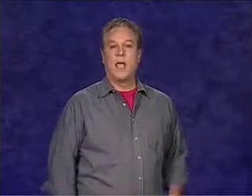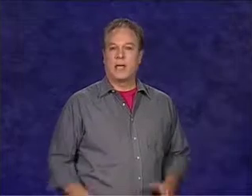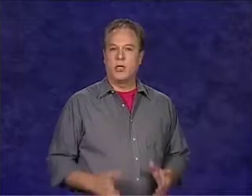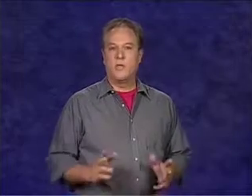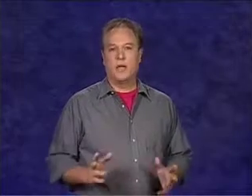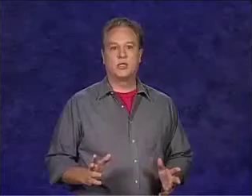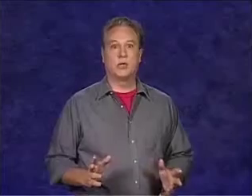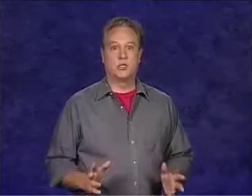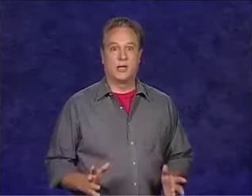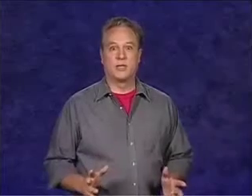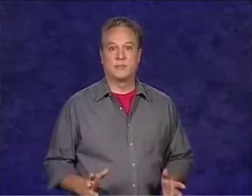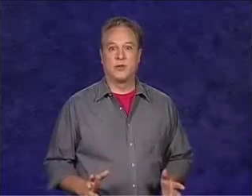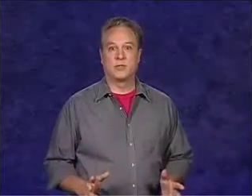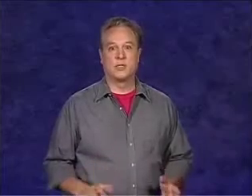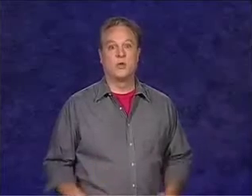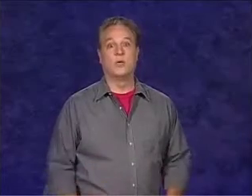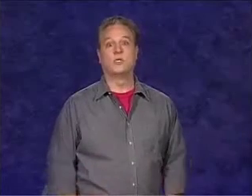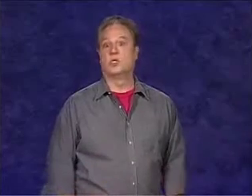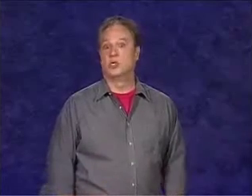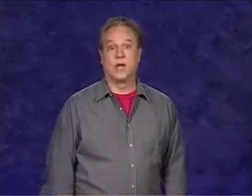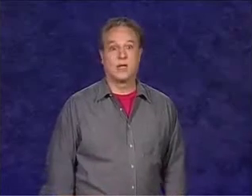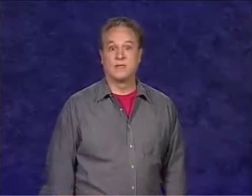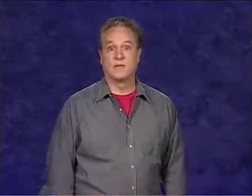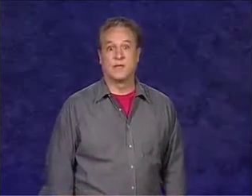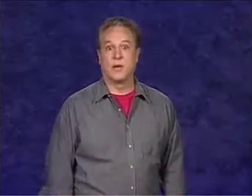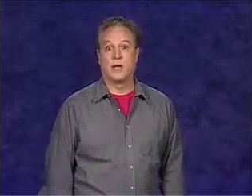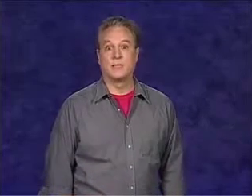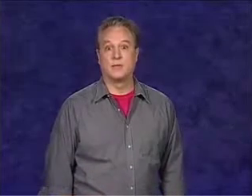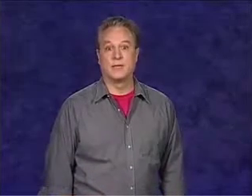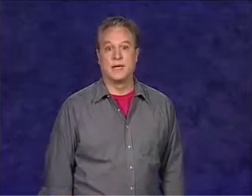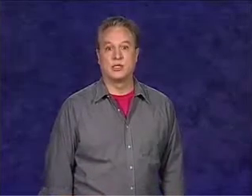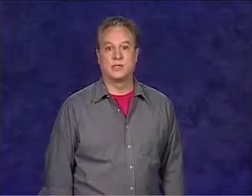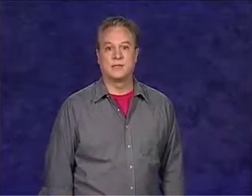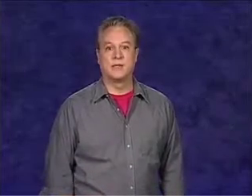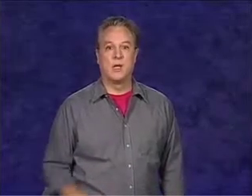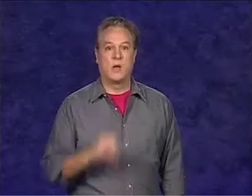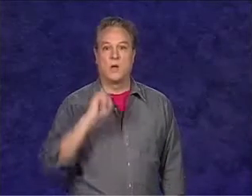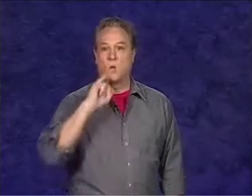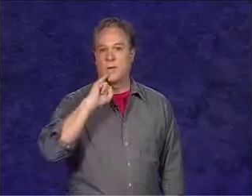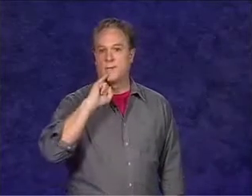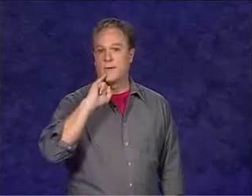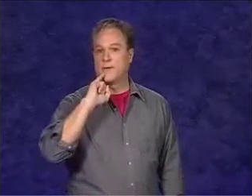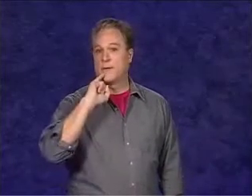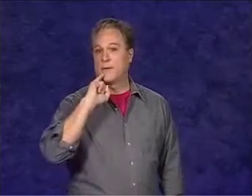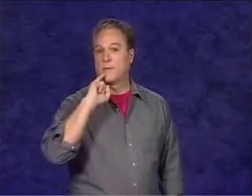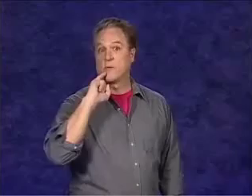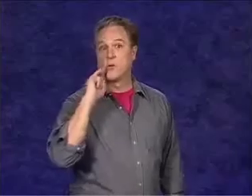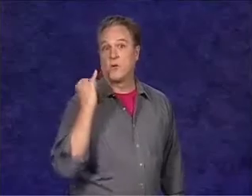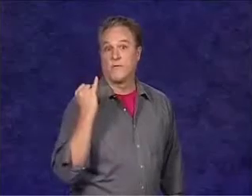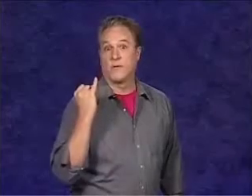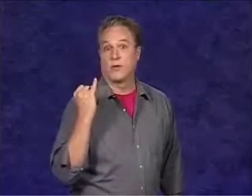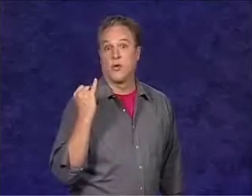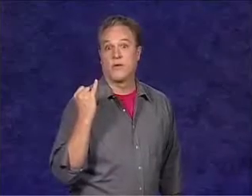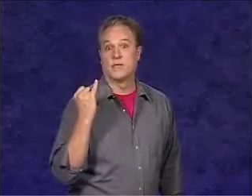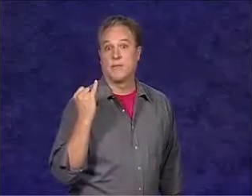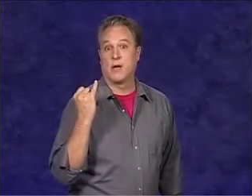Can you picture a jealous person who is jealous of someone else's possessions, wiping a bit of drool from the corner of his